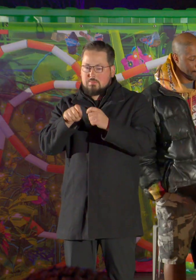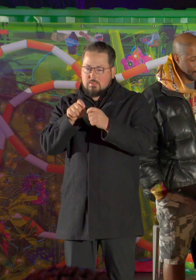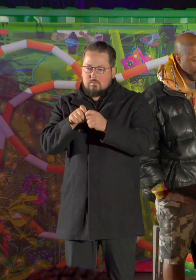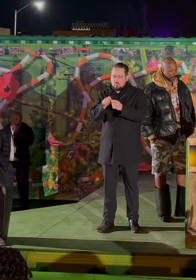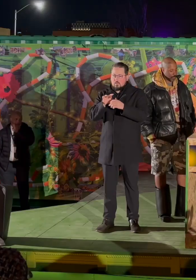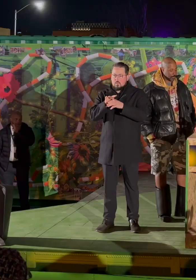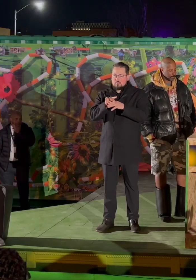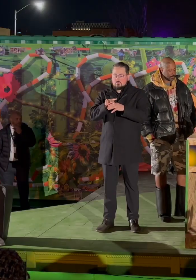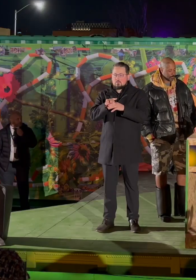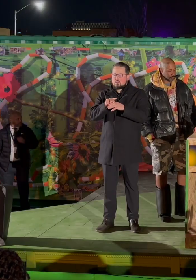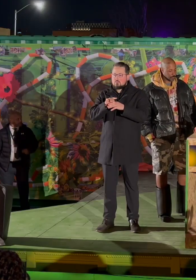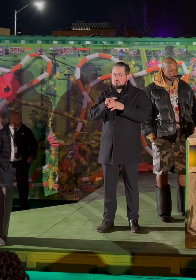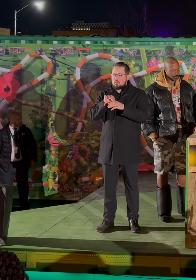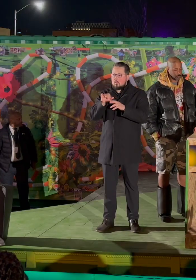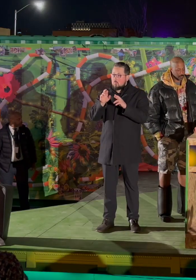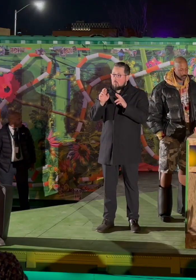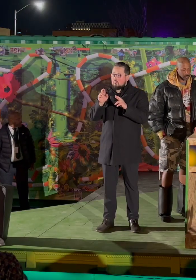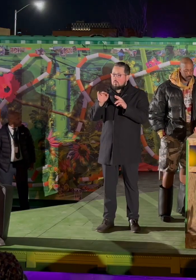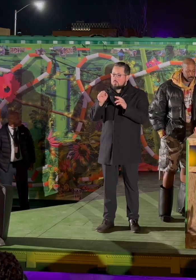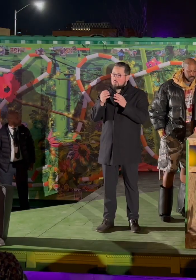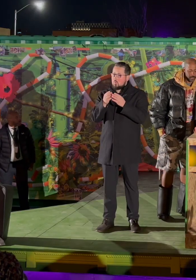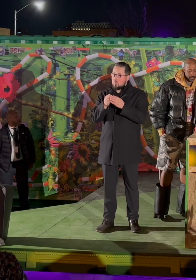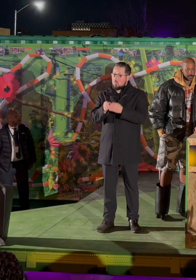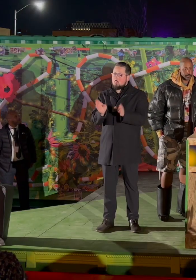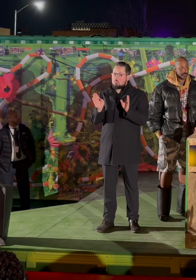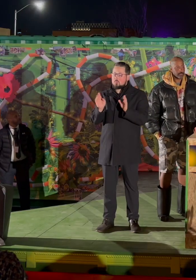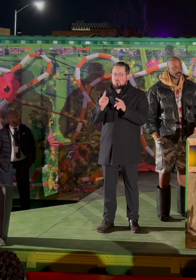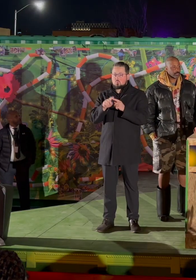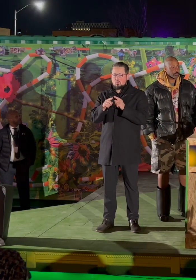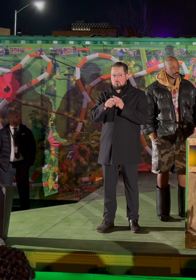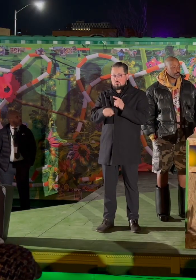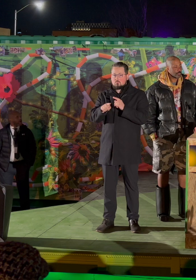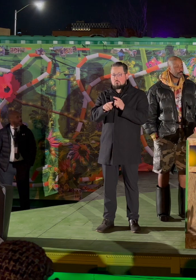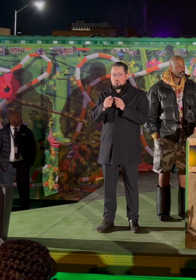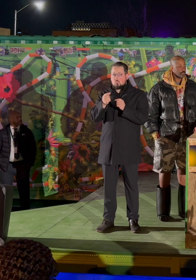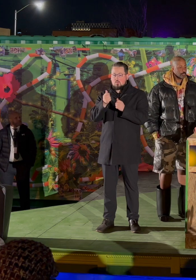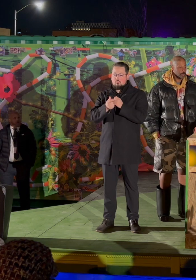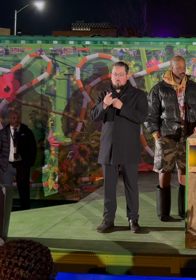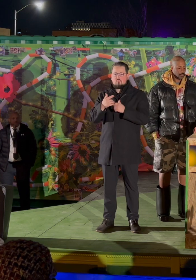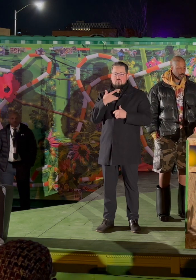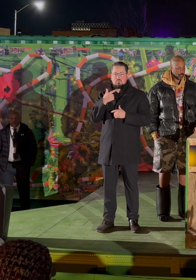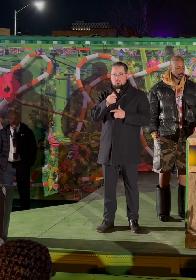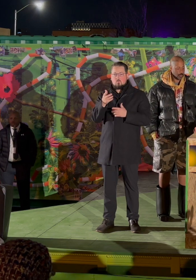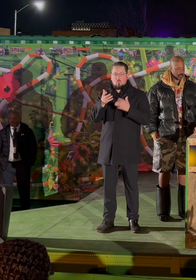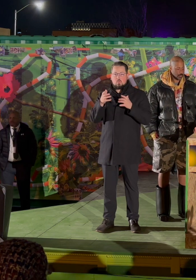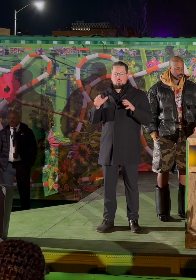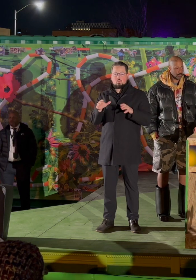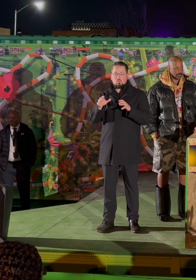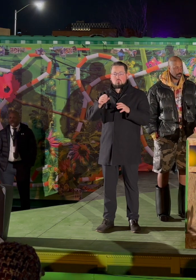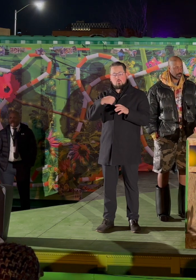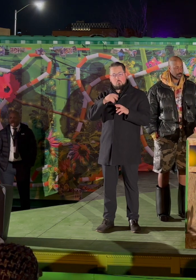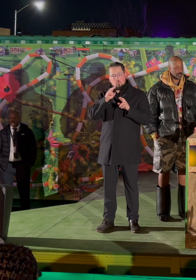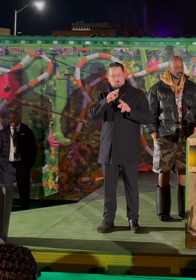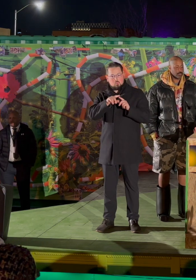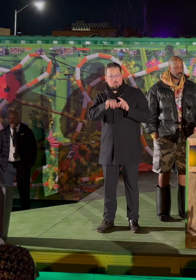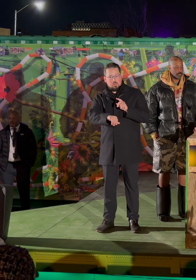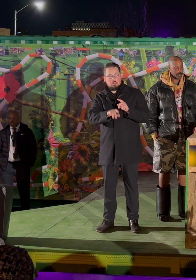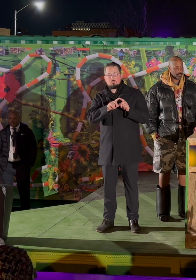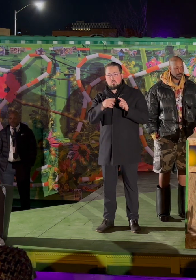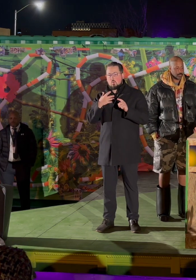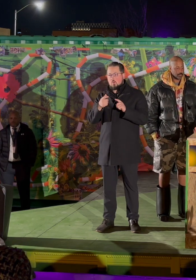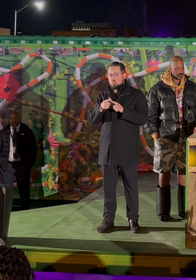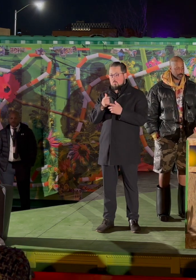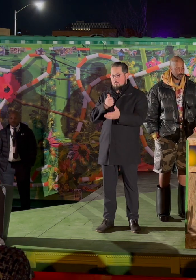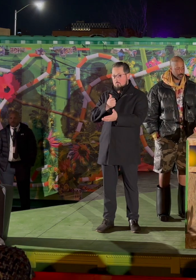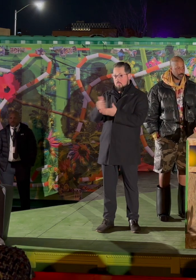that hopefully is open and porous to what everybody feels they want to do. So I'm looking forward to that, but I would like to start out by